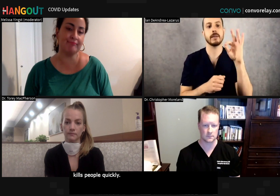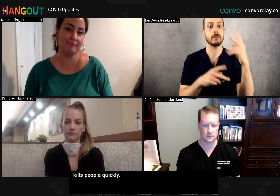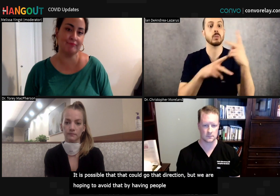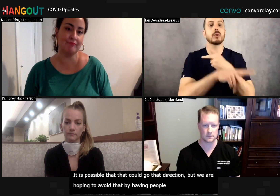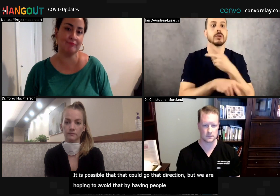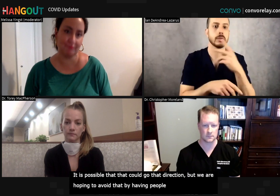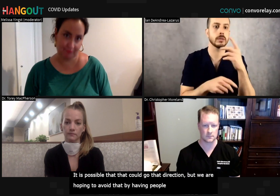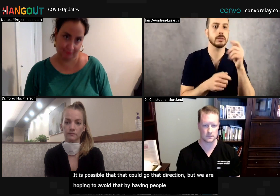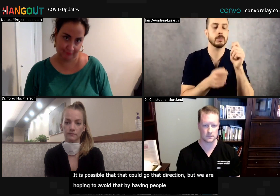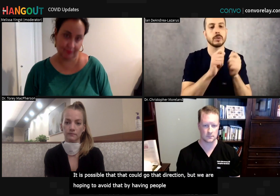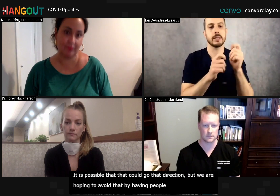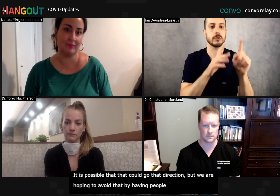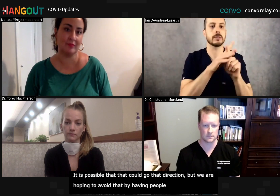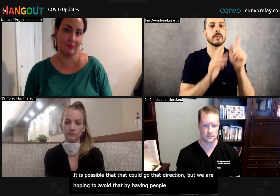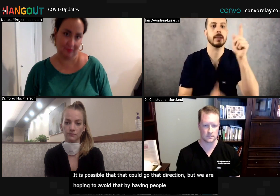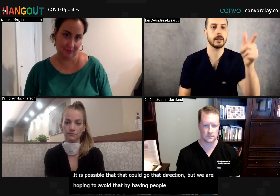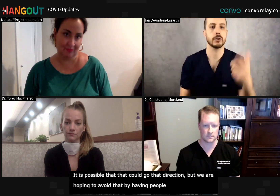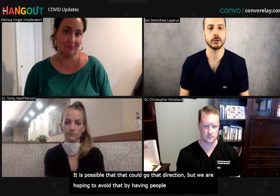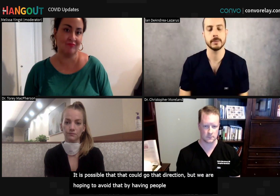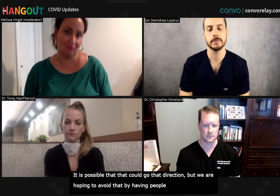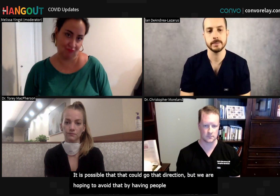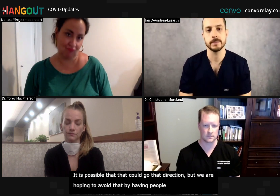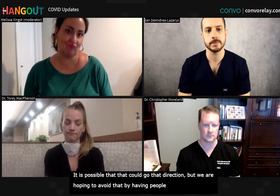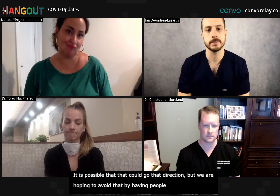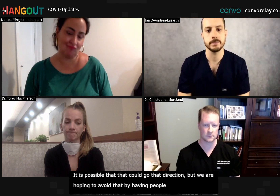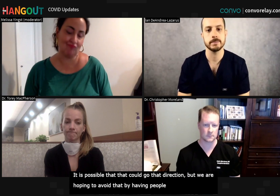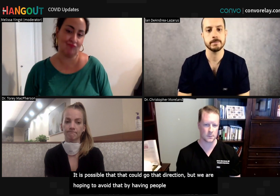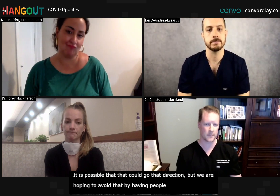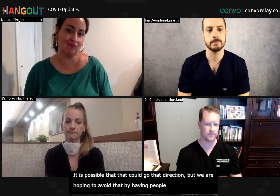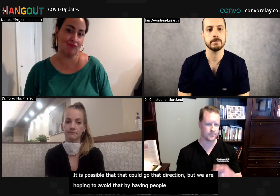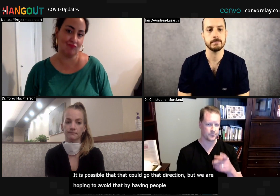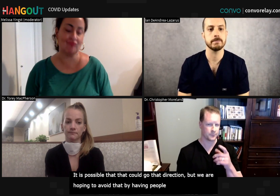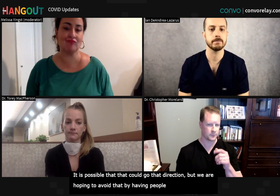reduce transmissibility, reduce the risk of those mutations coming up later.